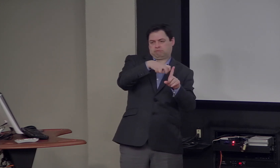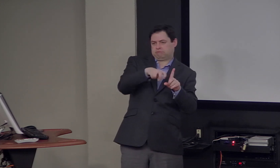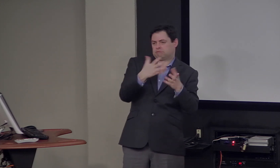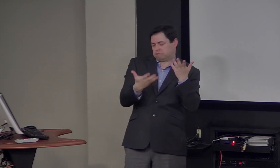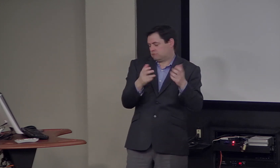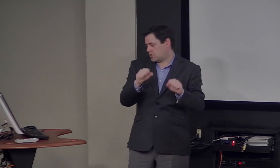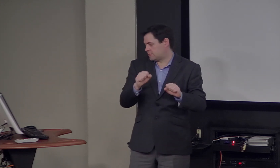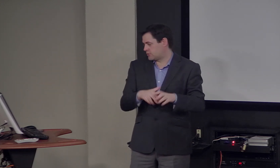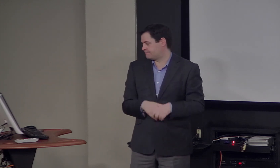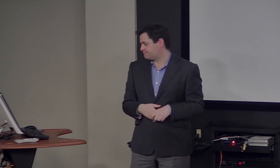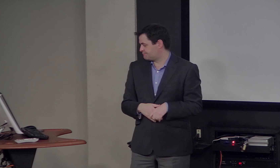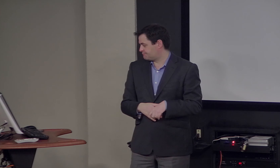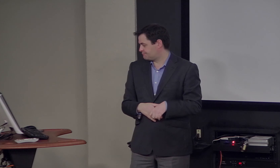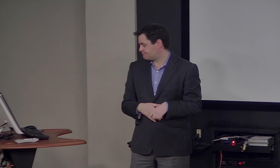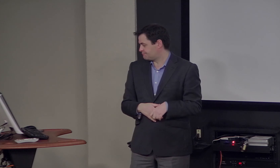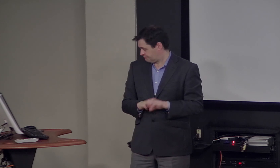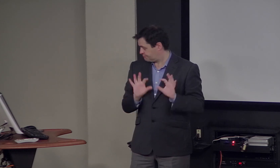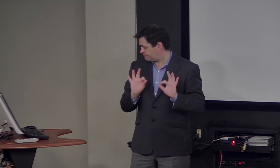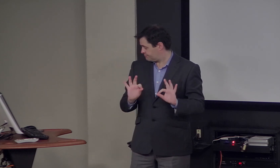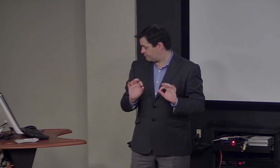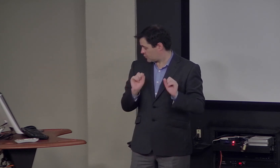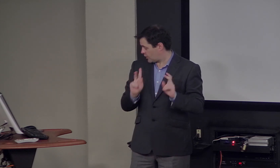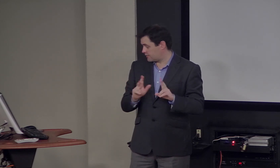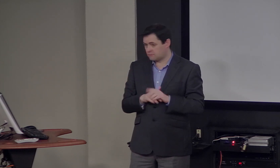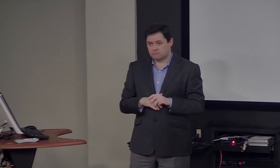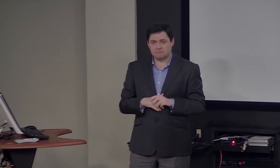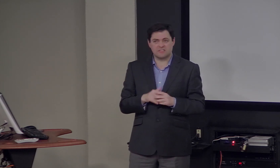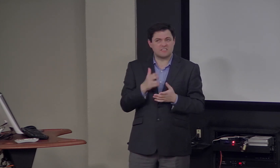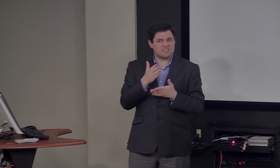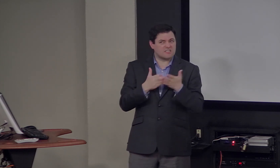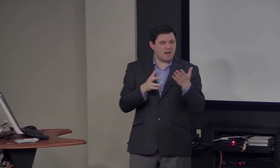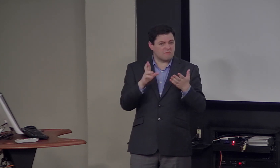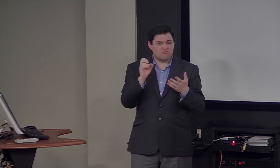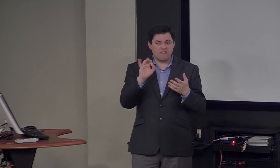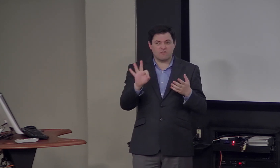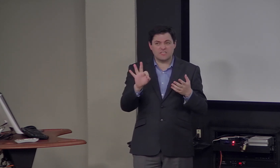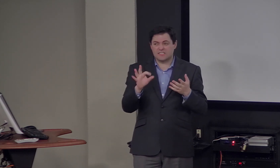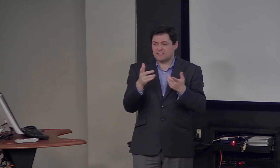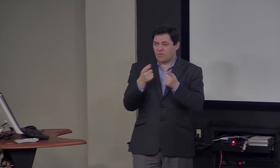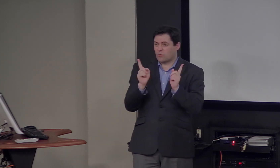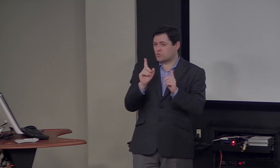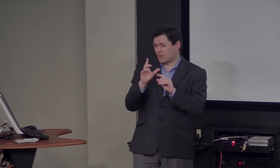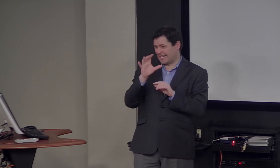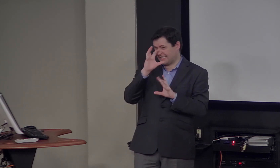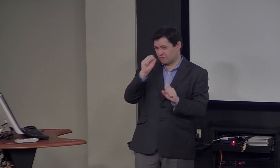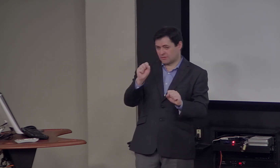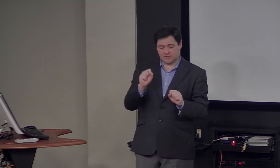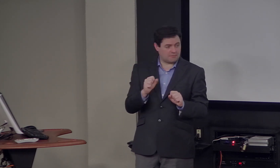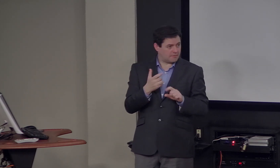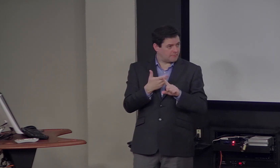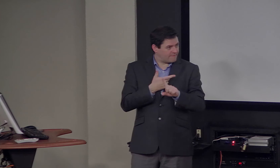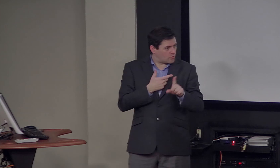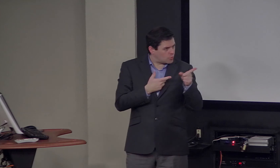to repeat that notion of the importance of having language segregation in terms of language